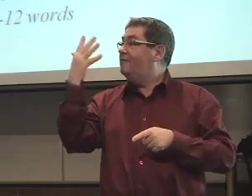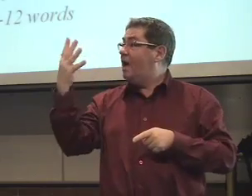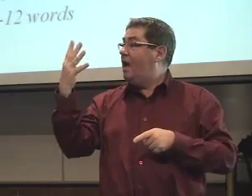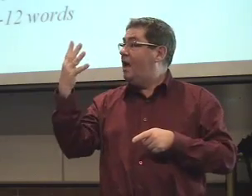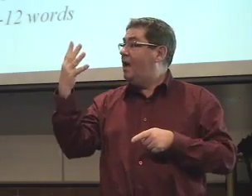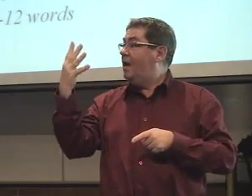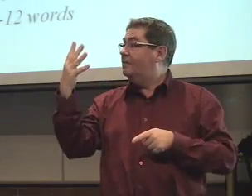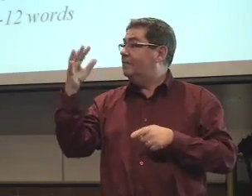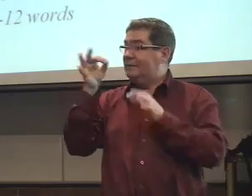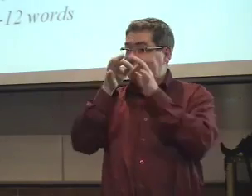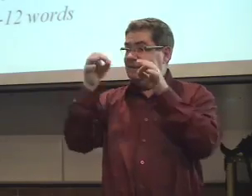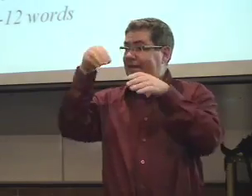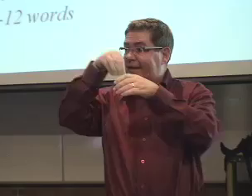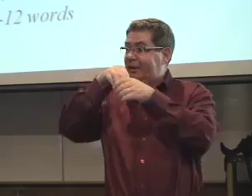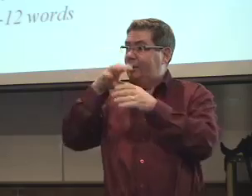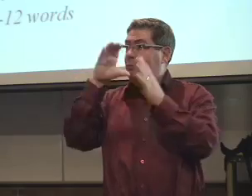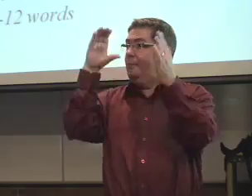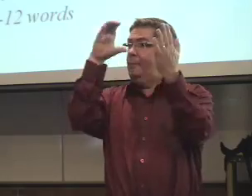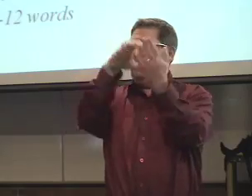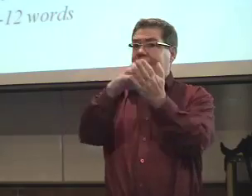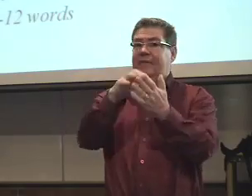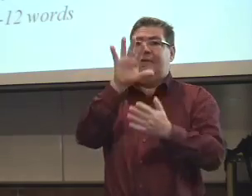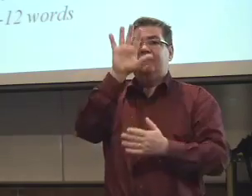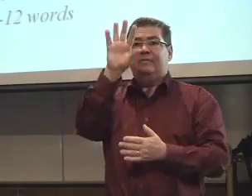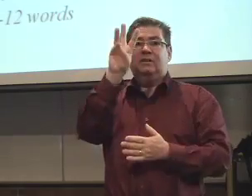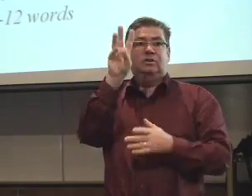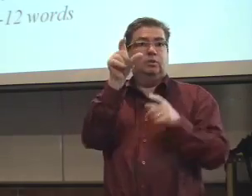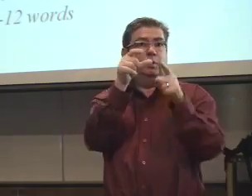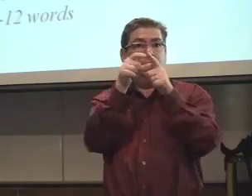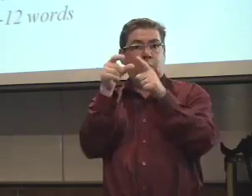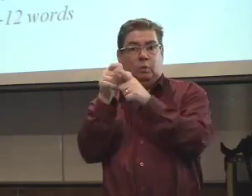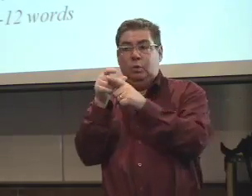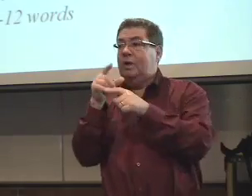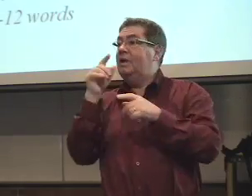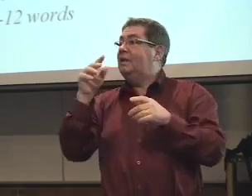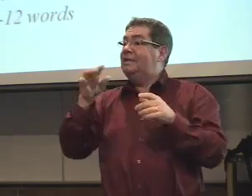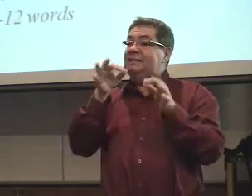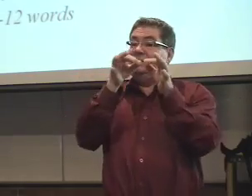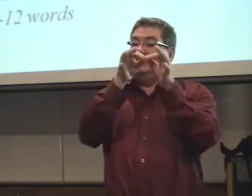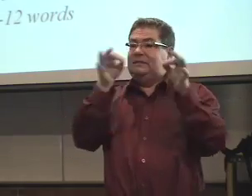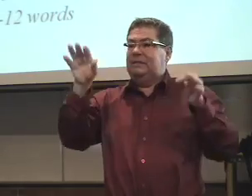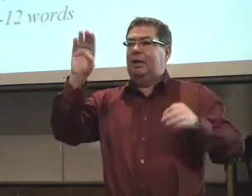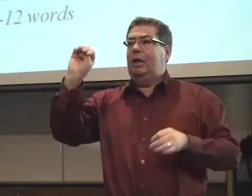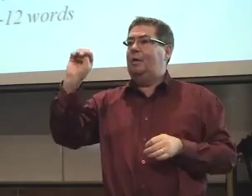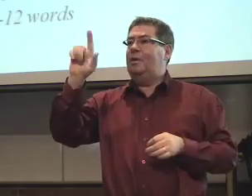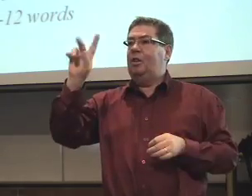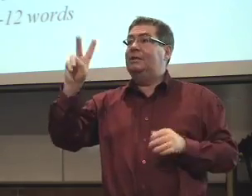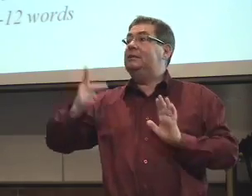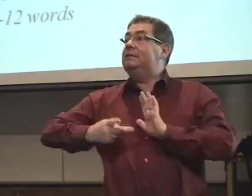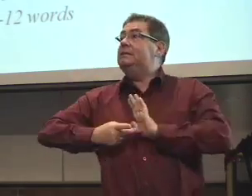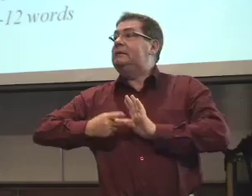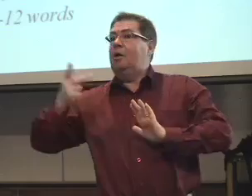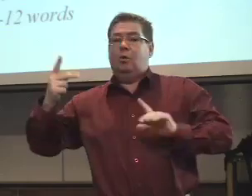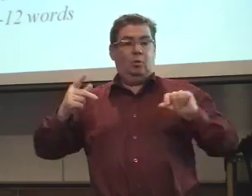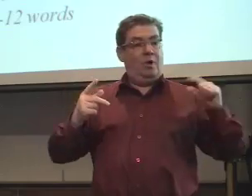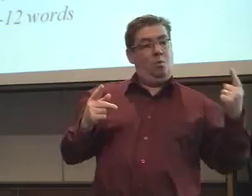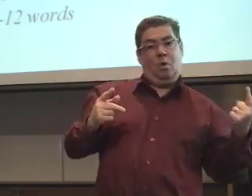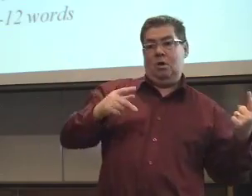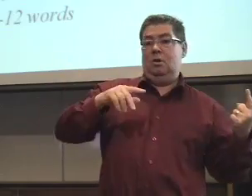sentences, 56 words. Now the sentence length has gone to double. Kindergarten was 6